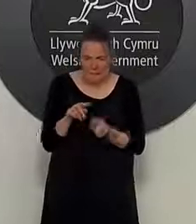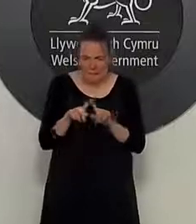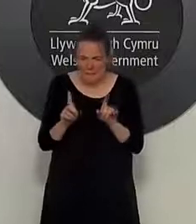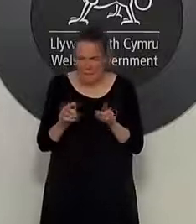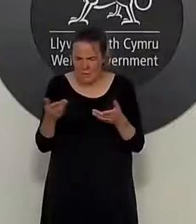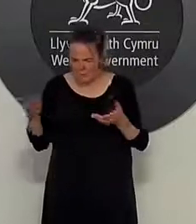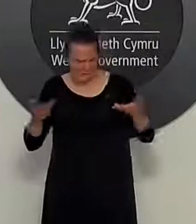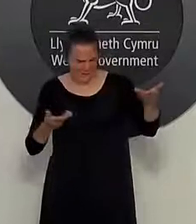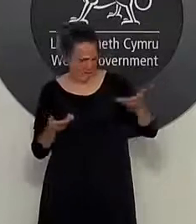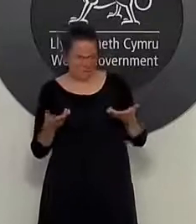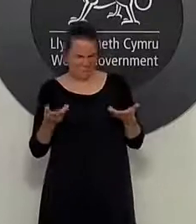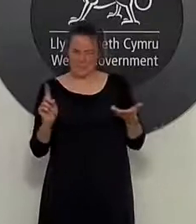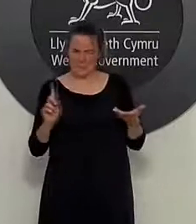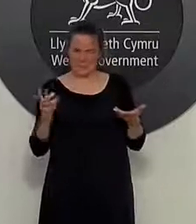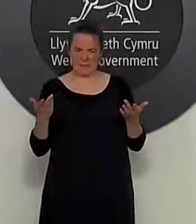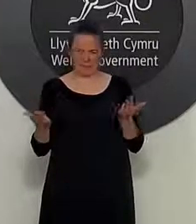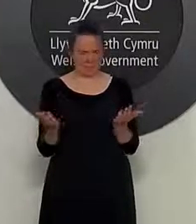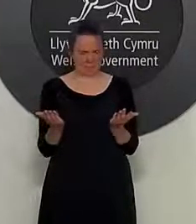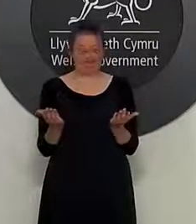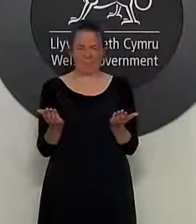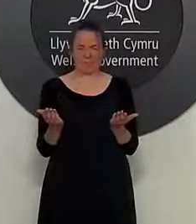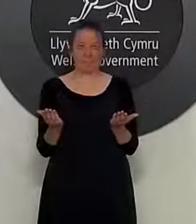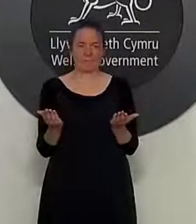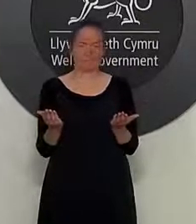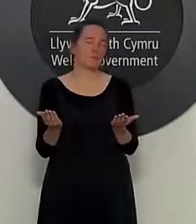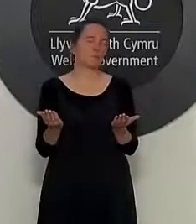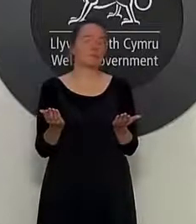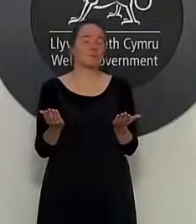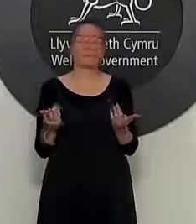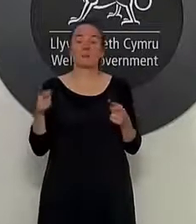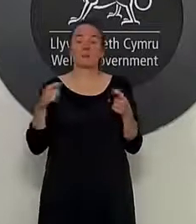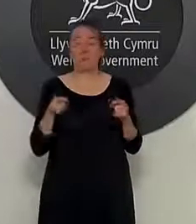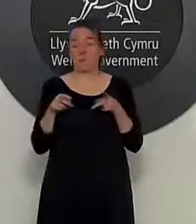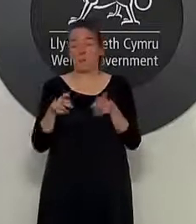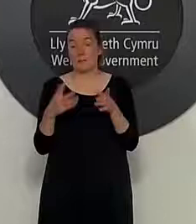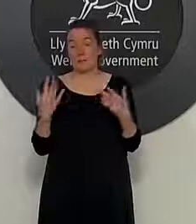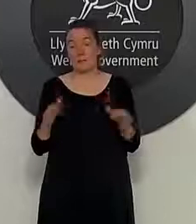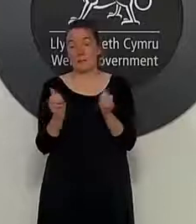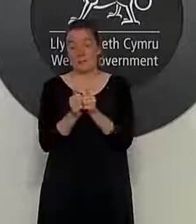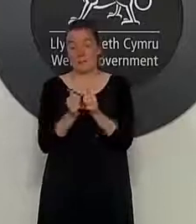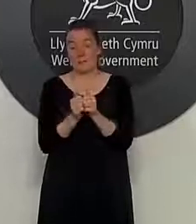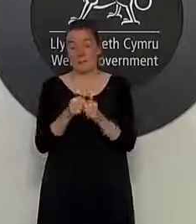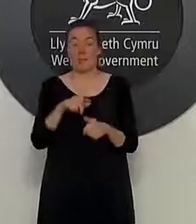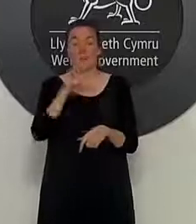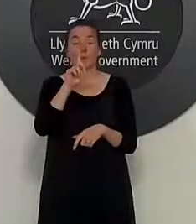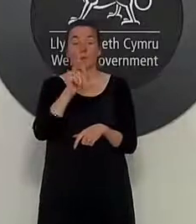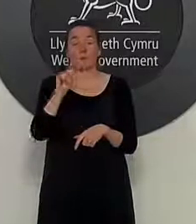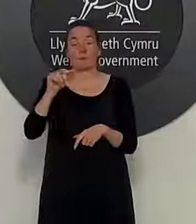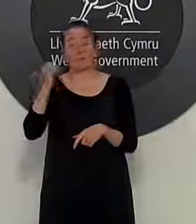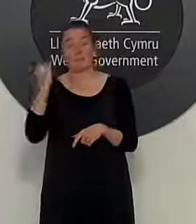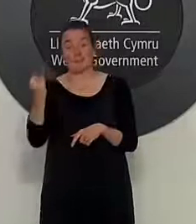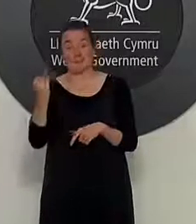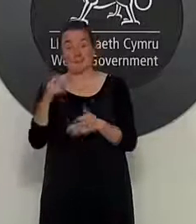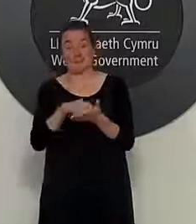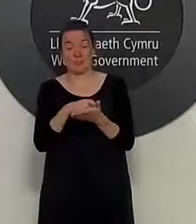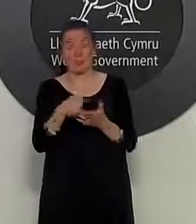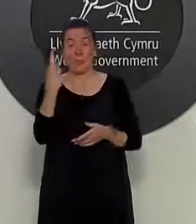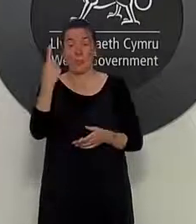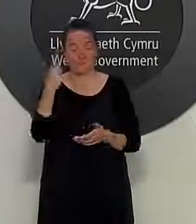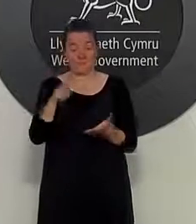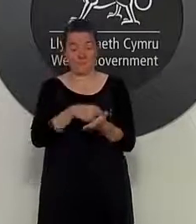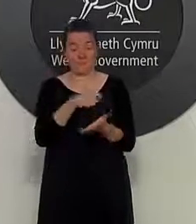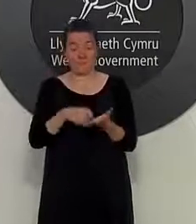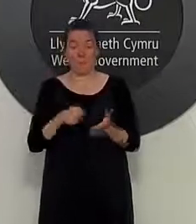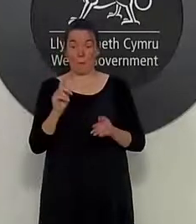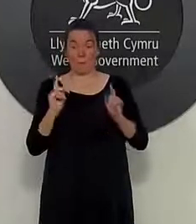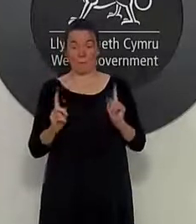they get and the second ballot paper they get. In the system that we have agreed for the 2026 elections, you'll have one vote